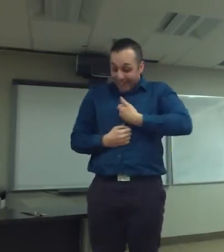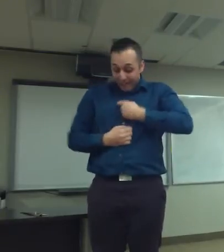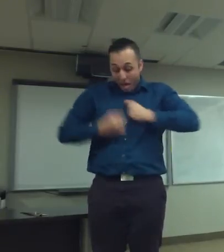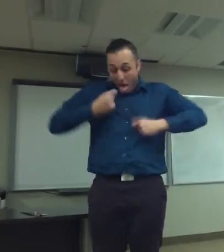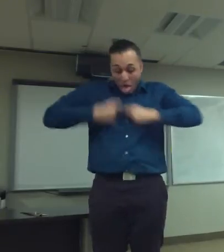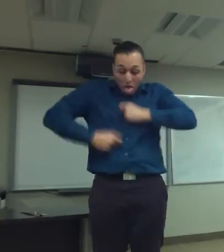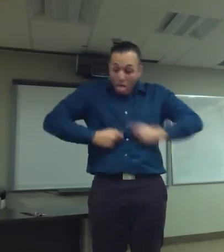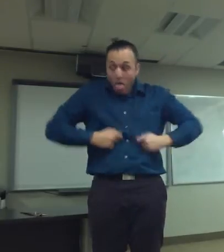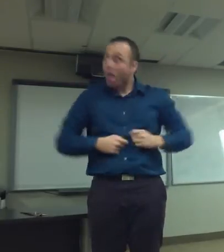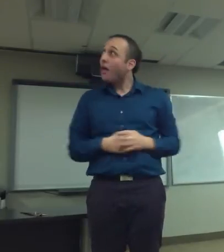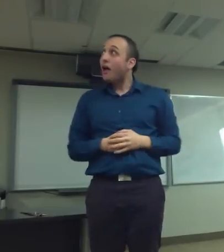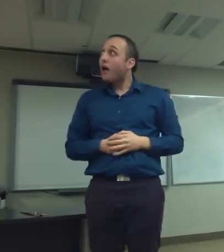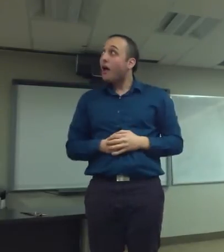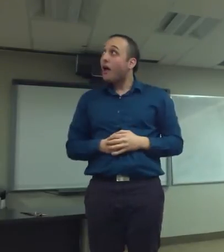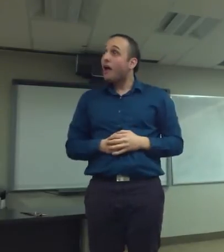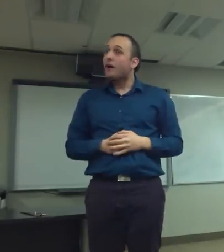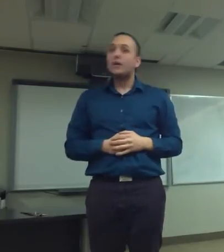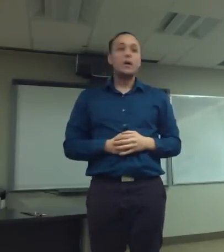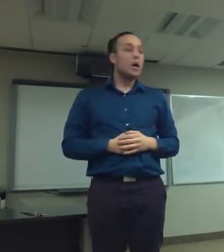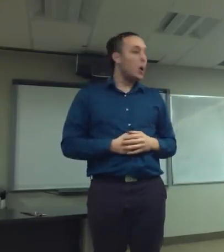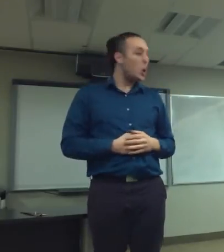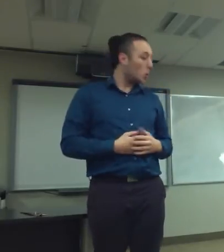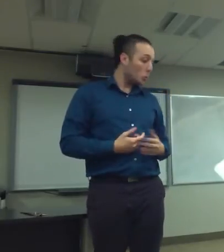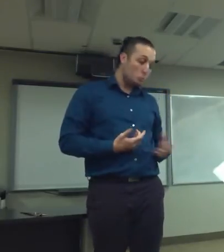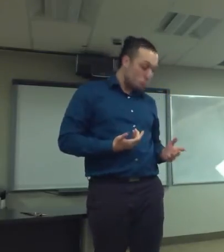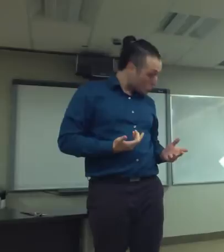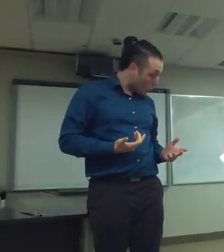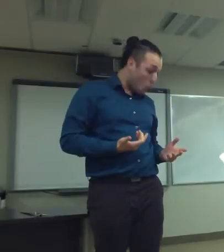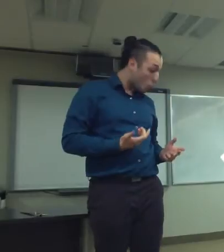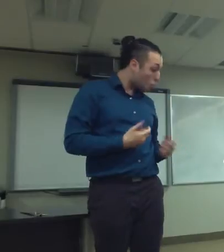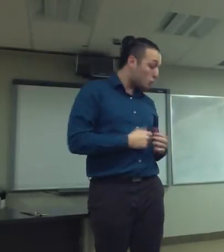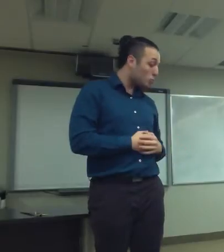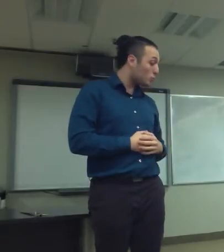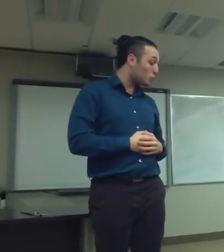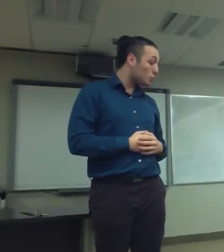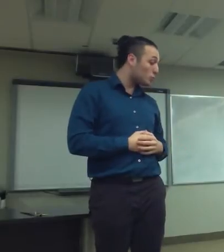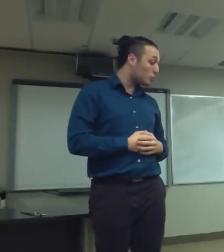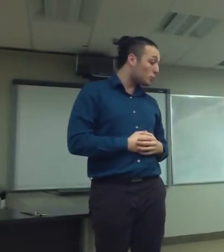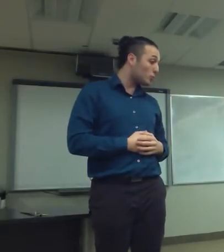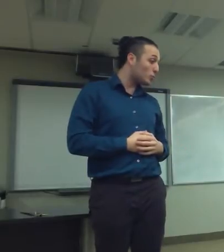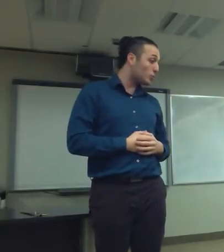myself?" "No," said her mother.